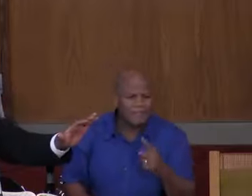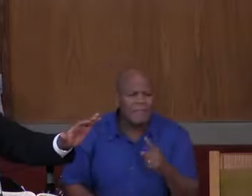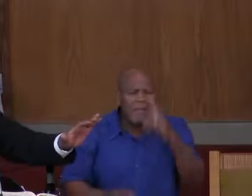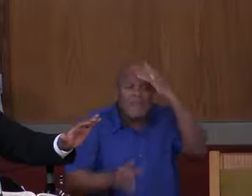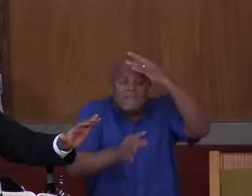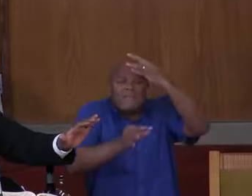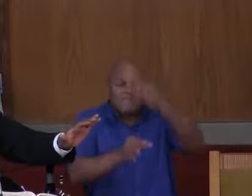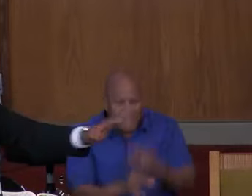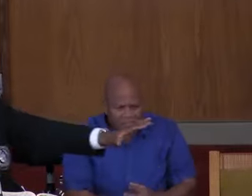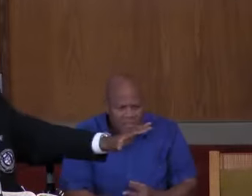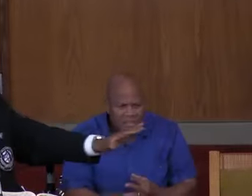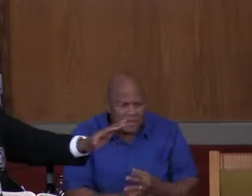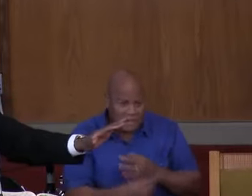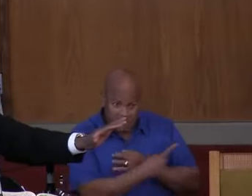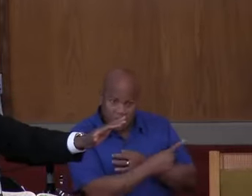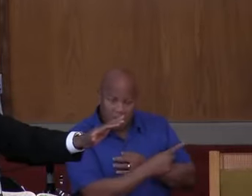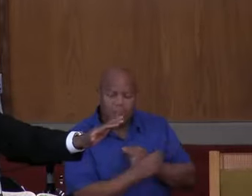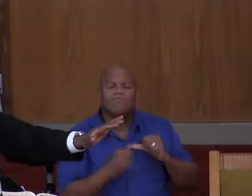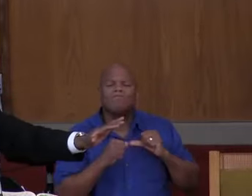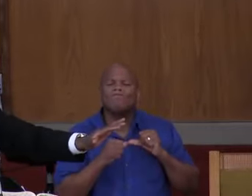Faith he